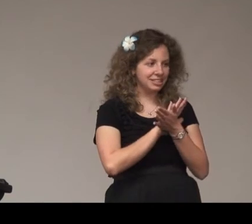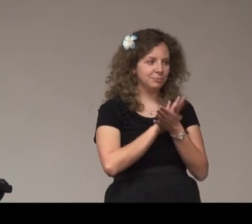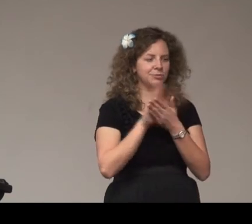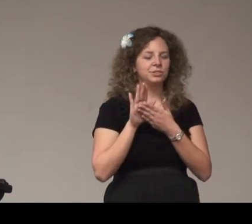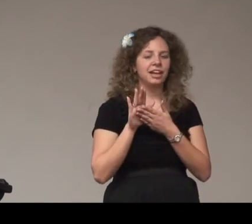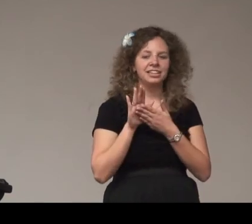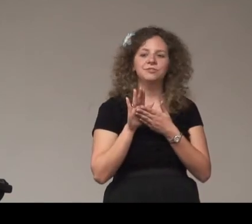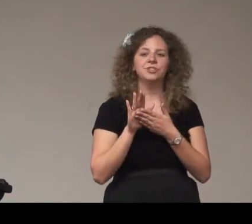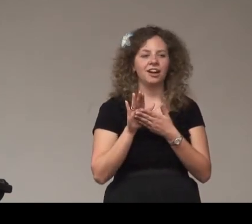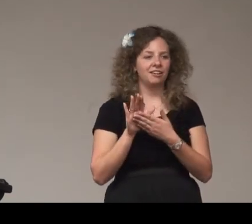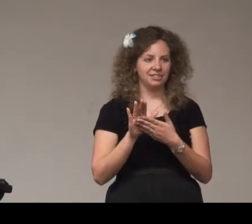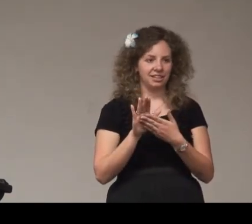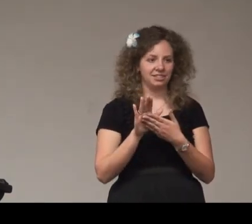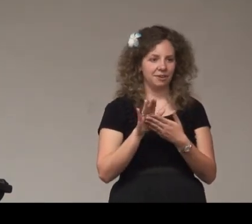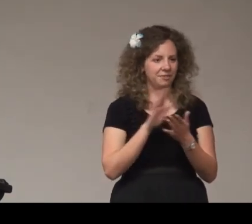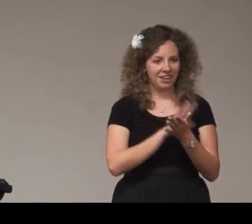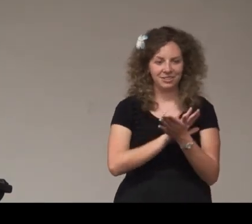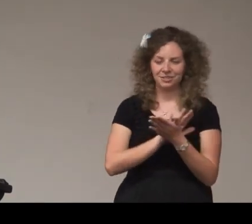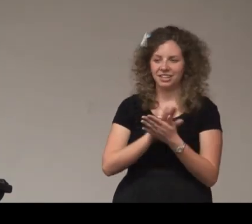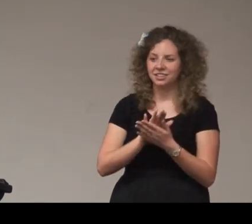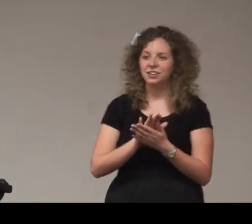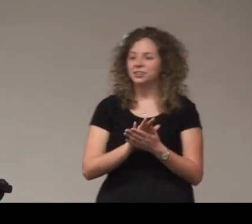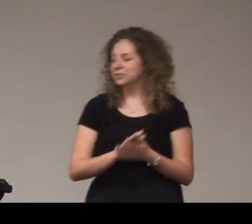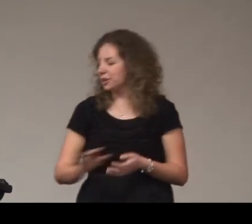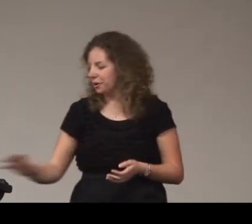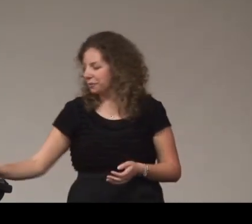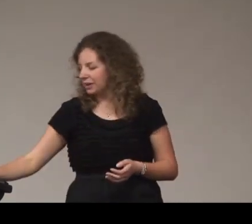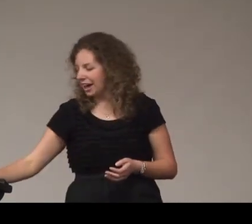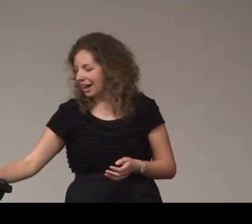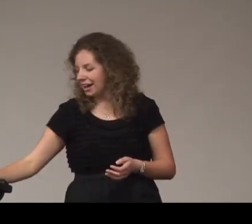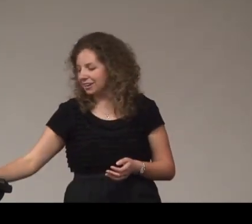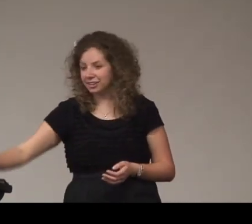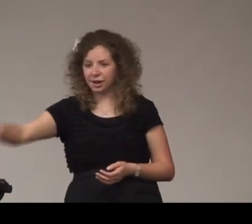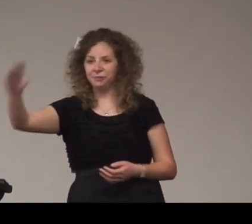is nice for that context though. Okay, so nice. Okay. So we had hello,